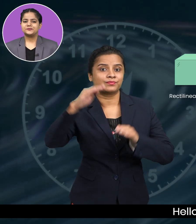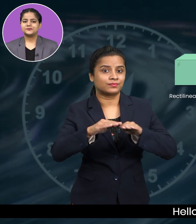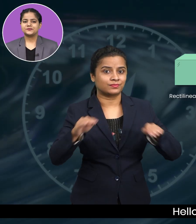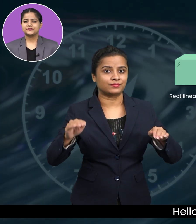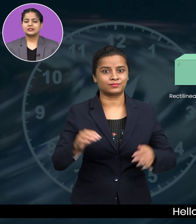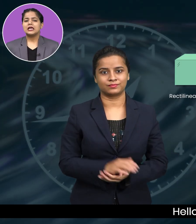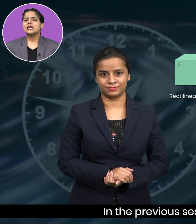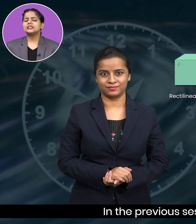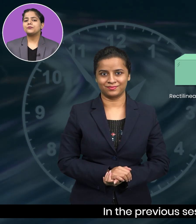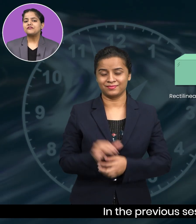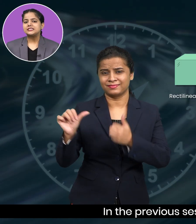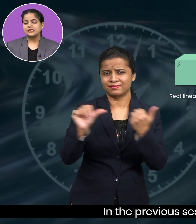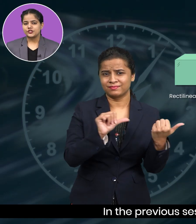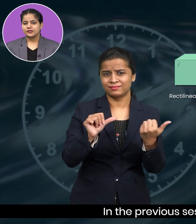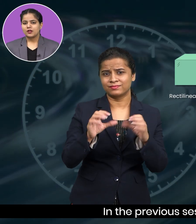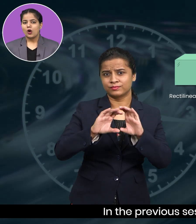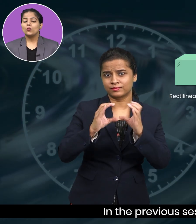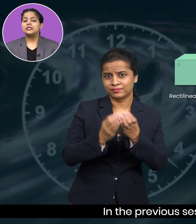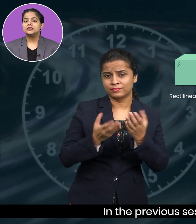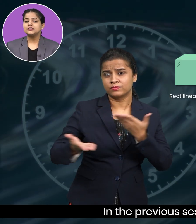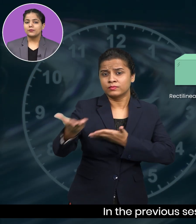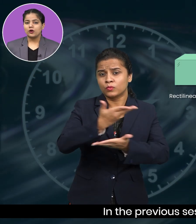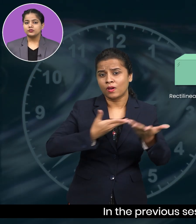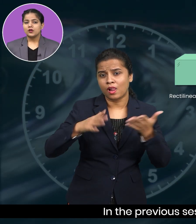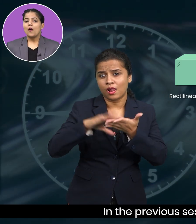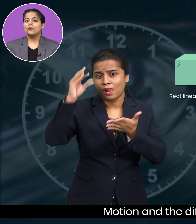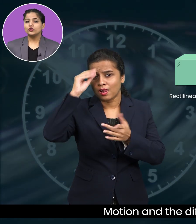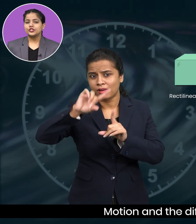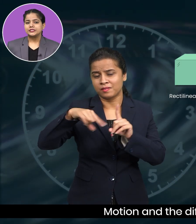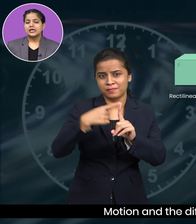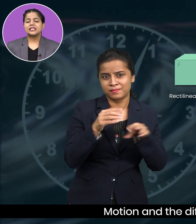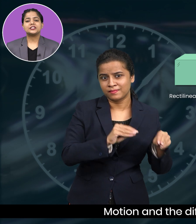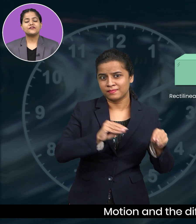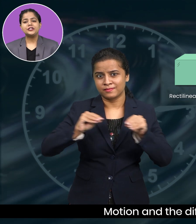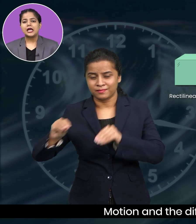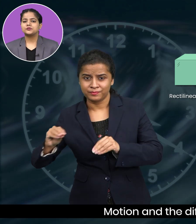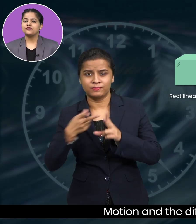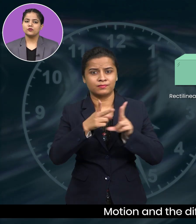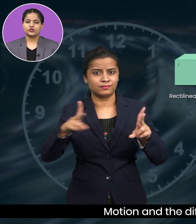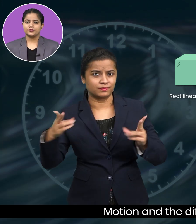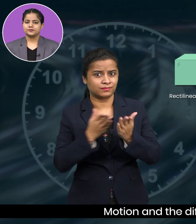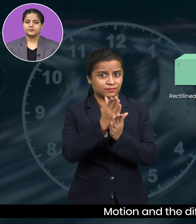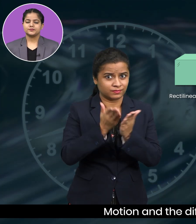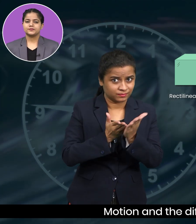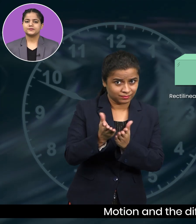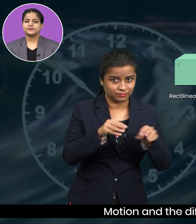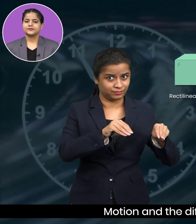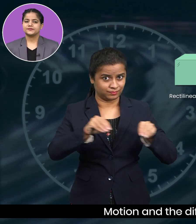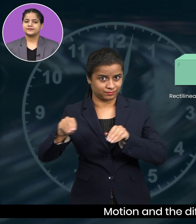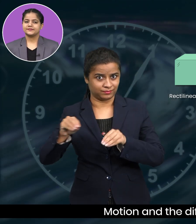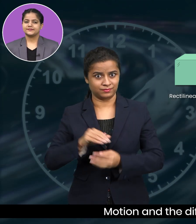children. In the previous session, we learned about motion and the different types of motion.